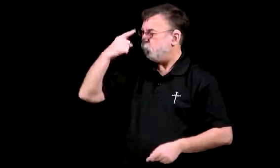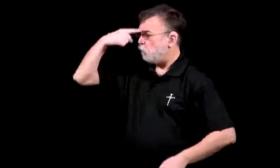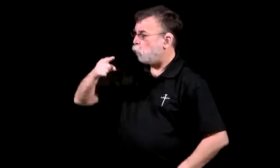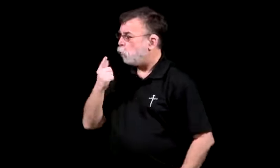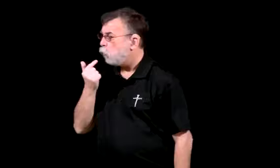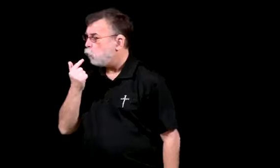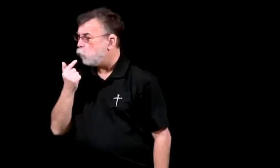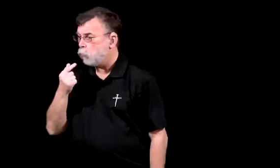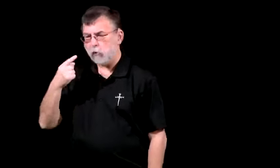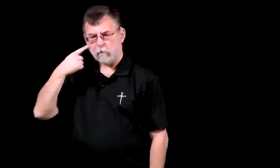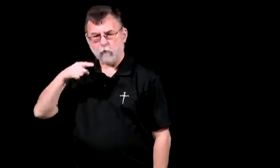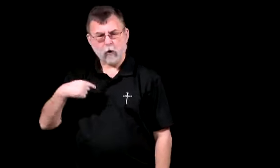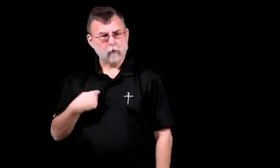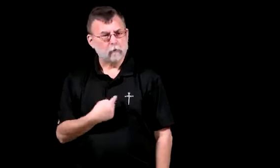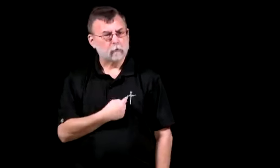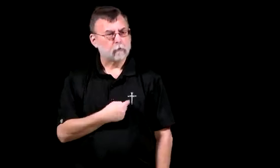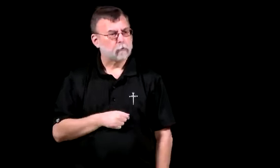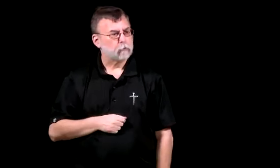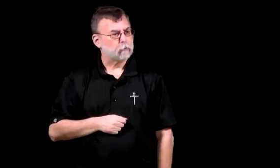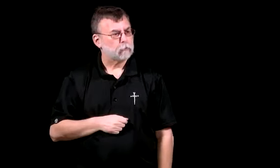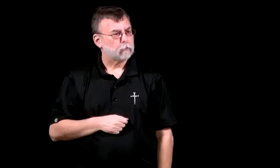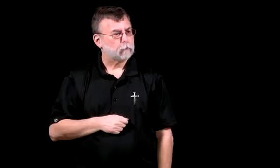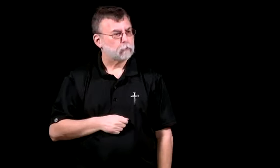and he took care of it for us.